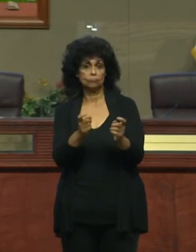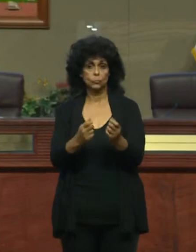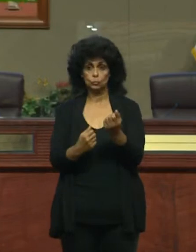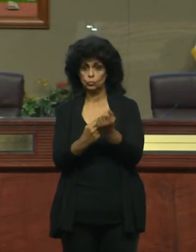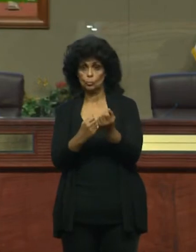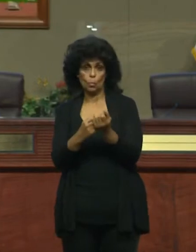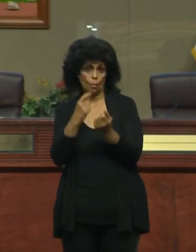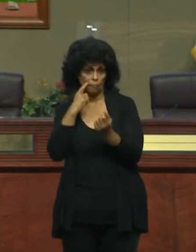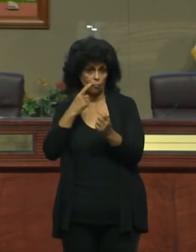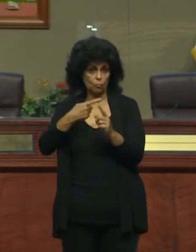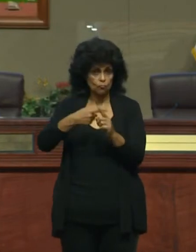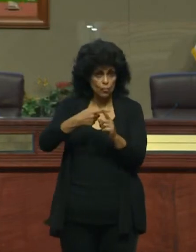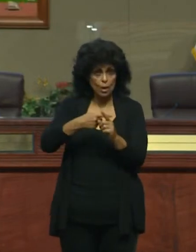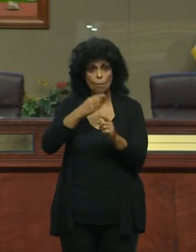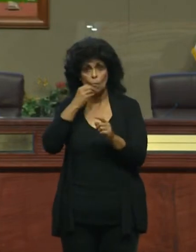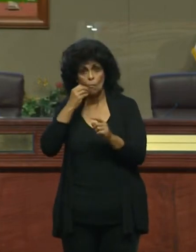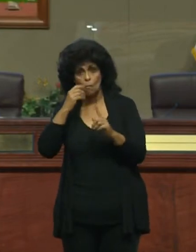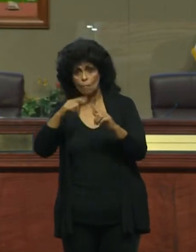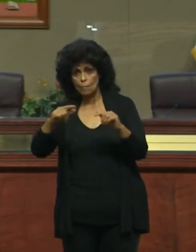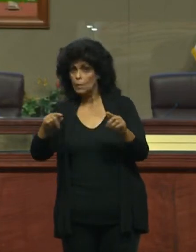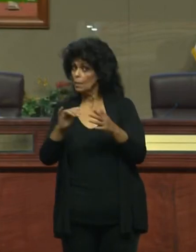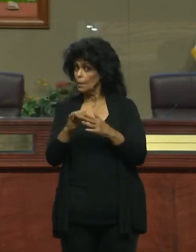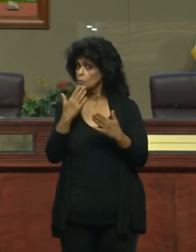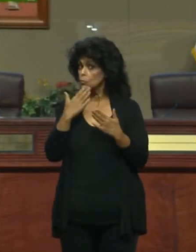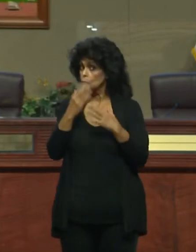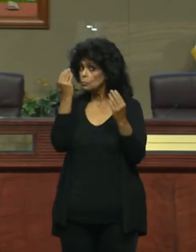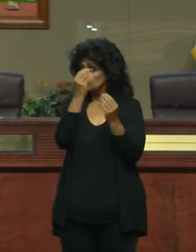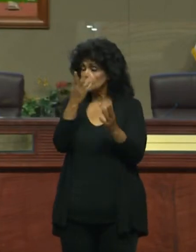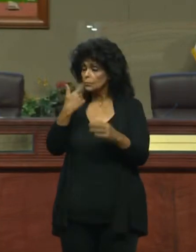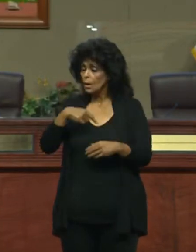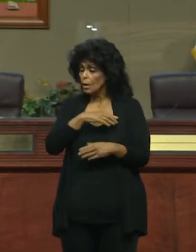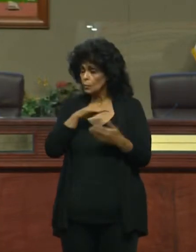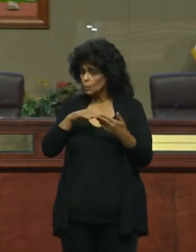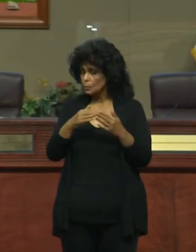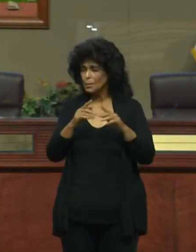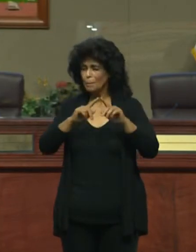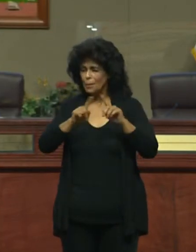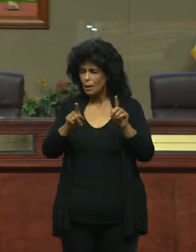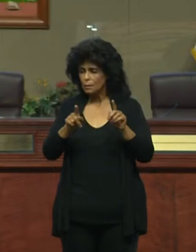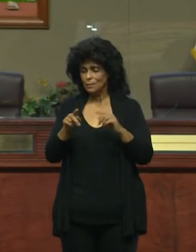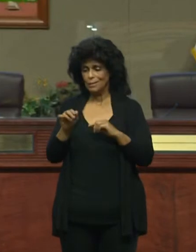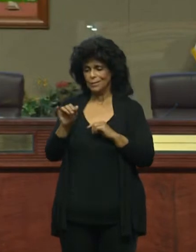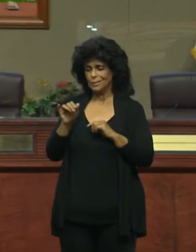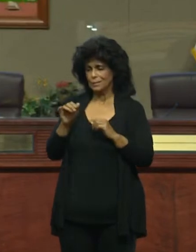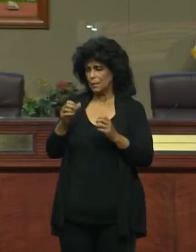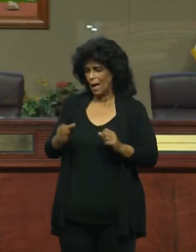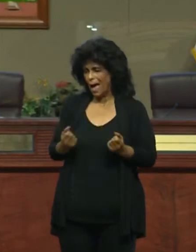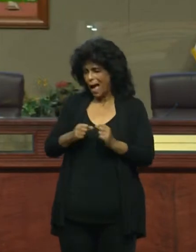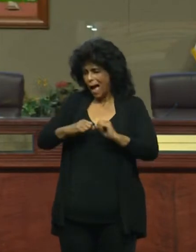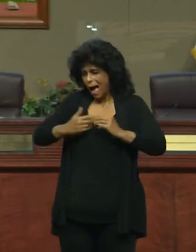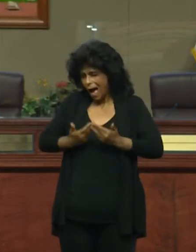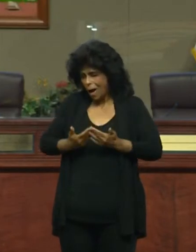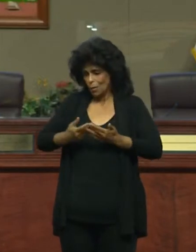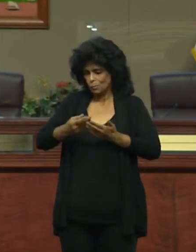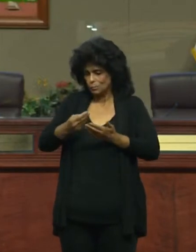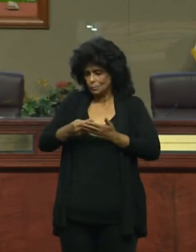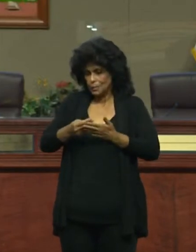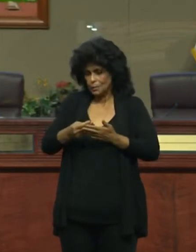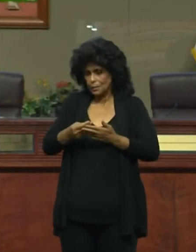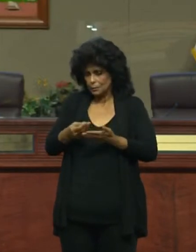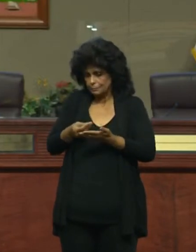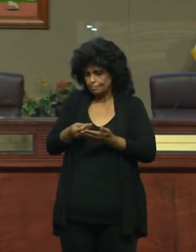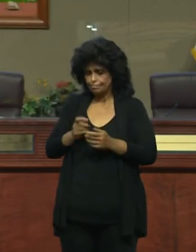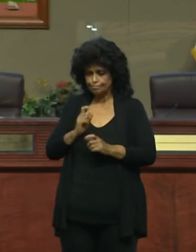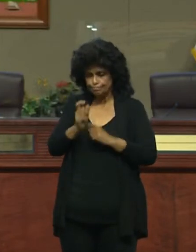But we will be further defining the plan, the spending plan that will be presented to the Board of County